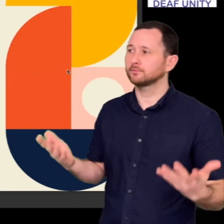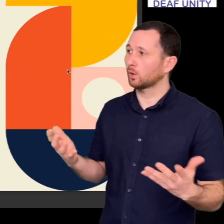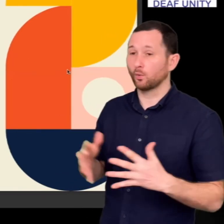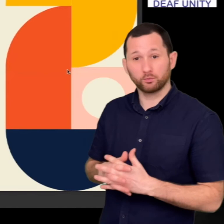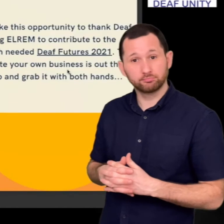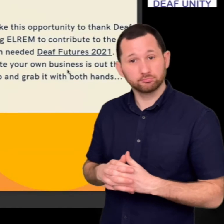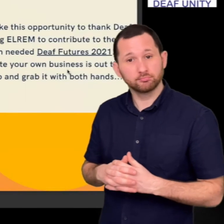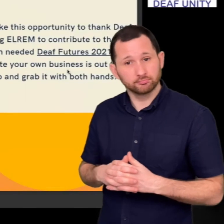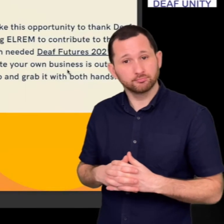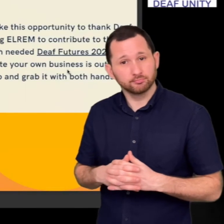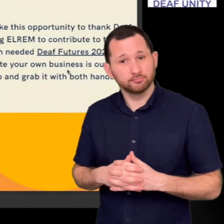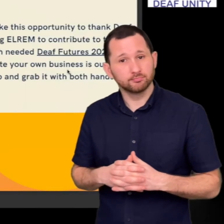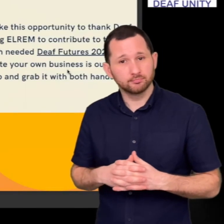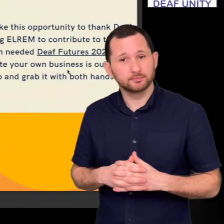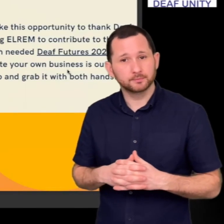So,